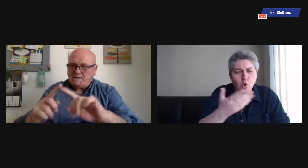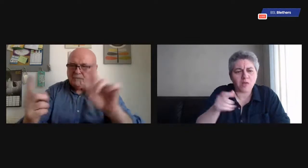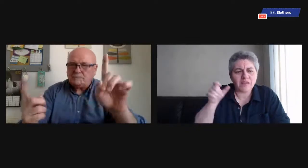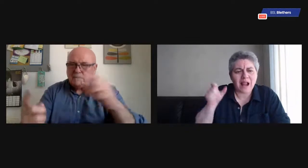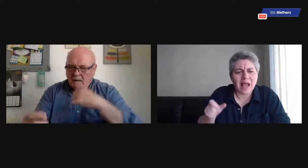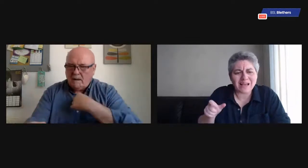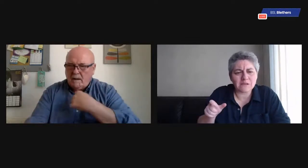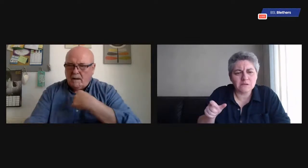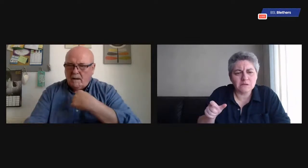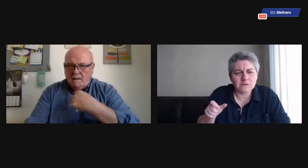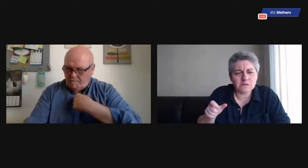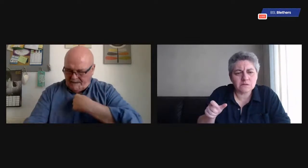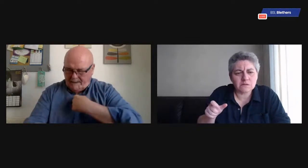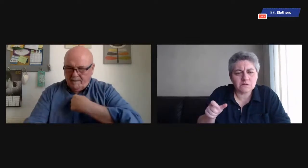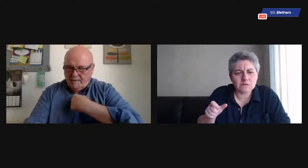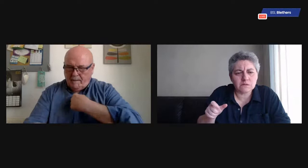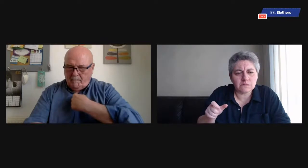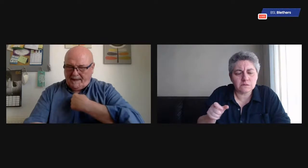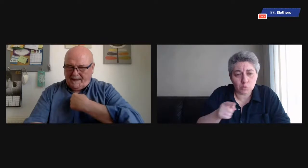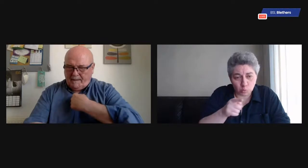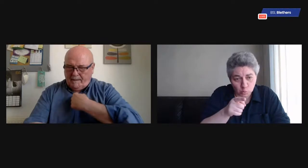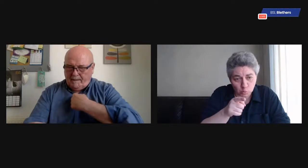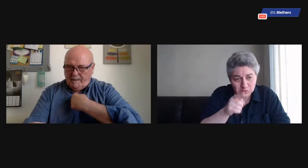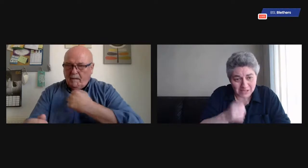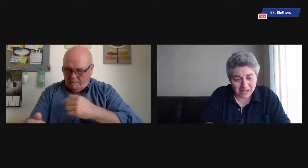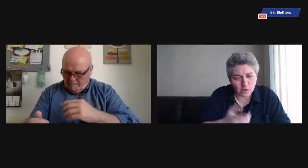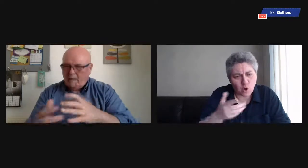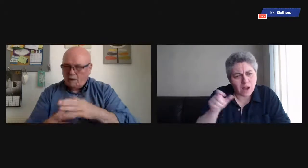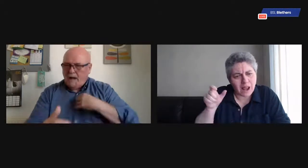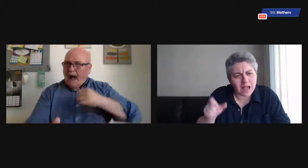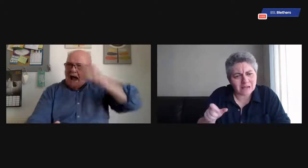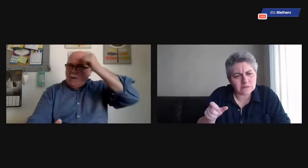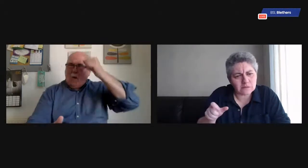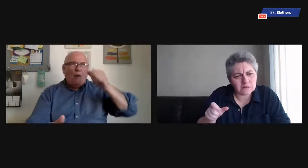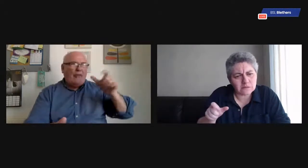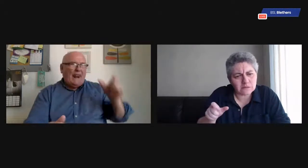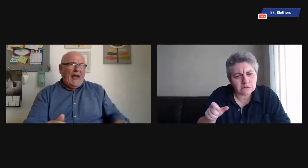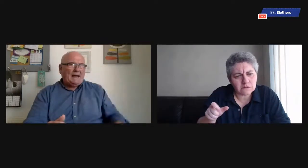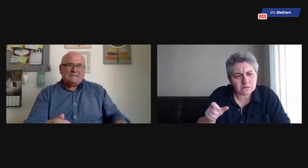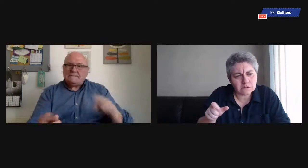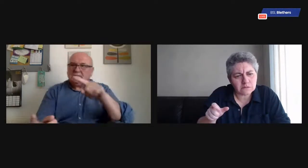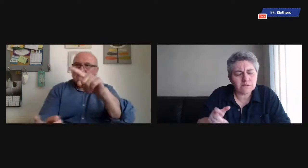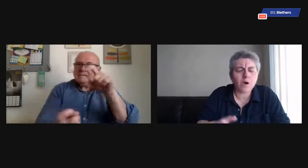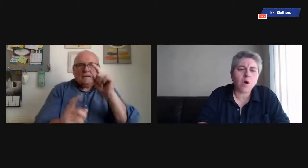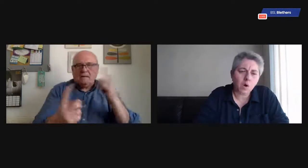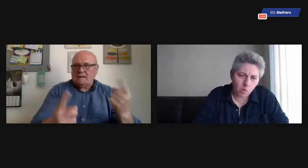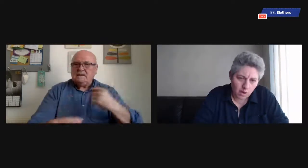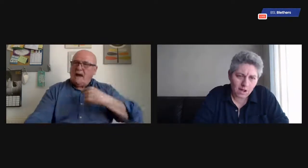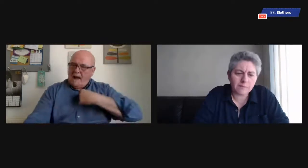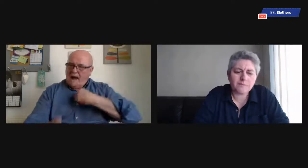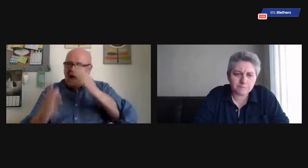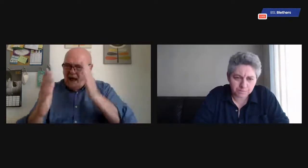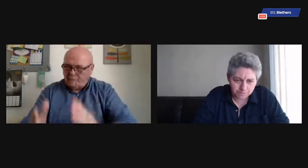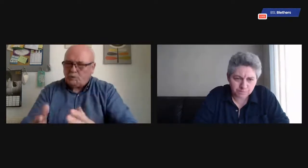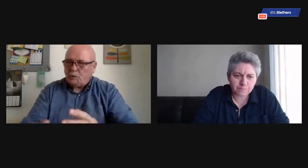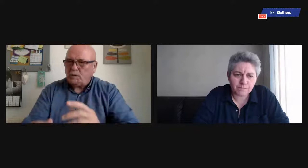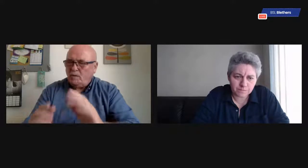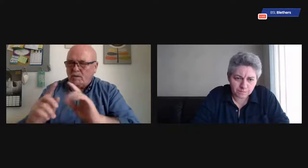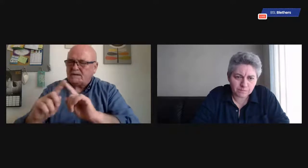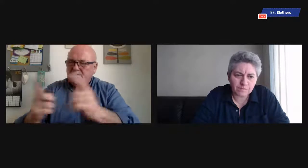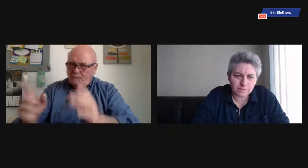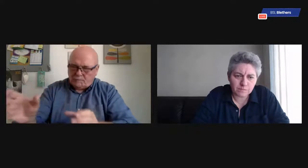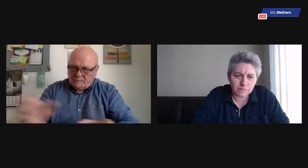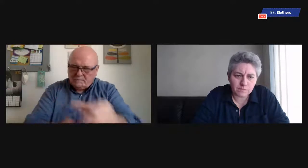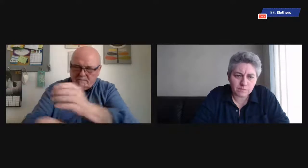that beforehand. I would tell them I am not happy. I would say as an intermediary, I'm not happy because I know the client and